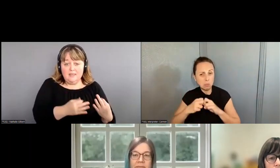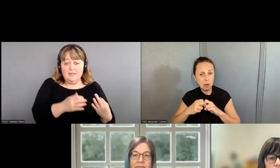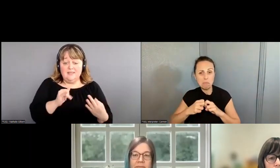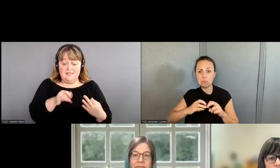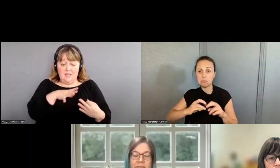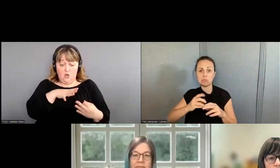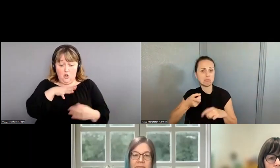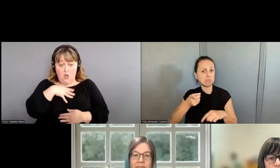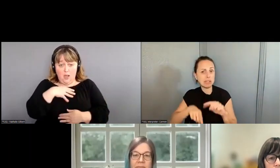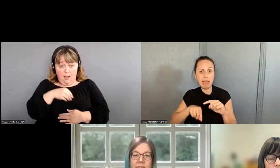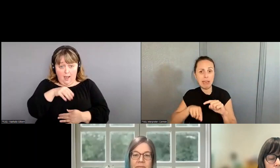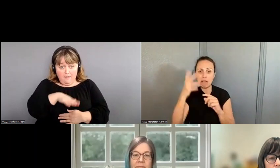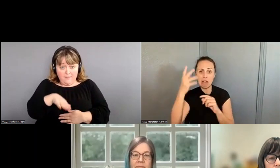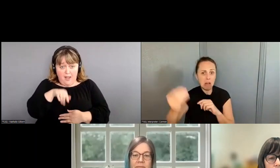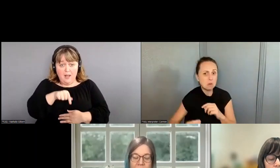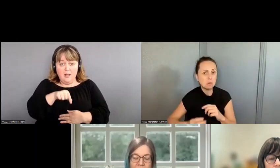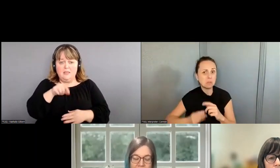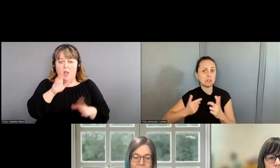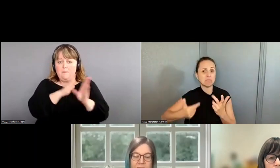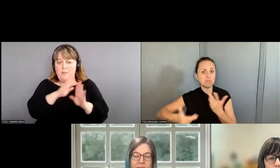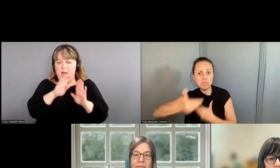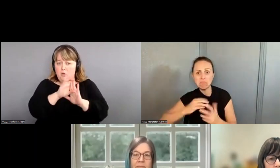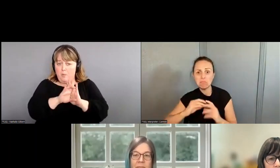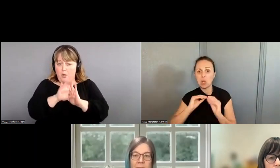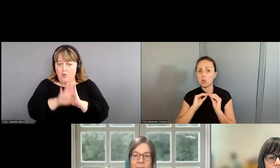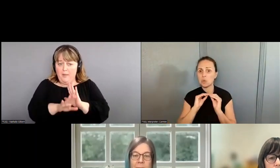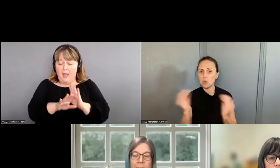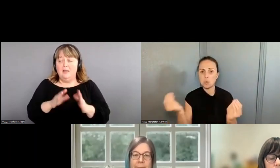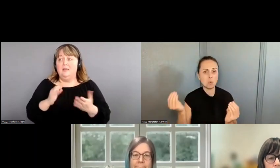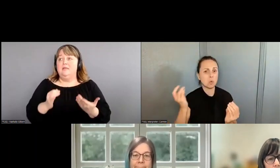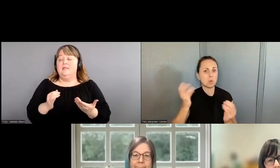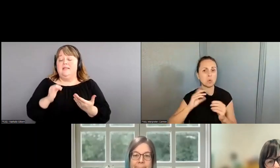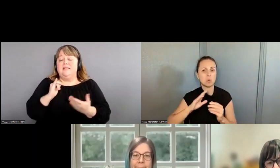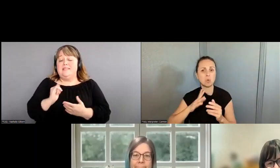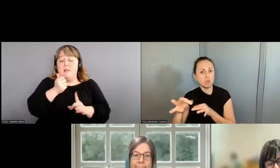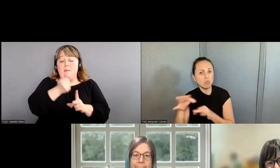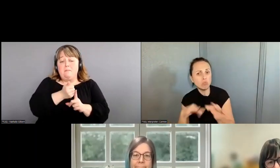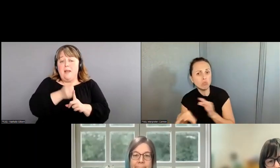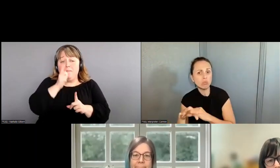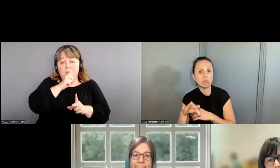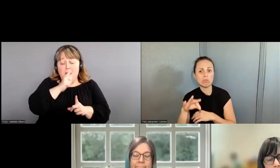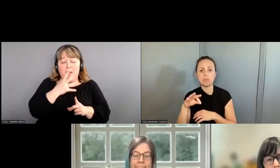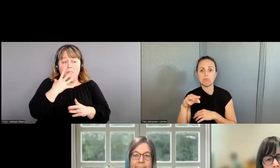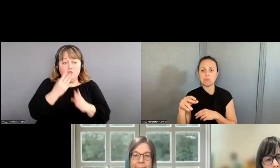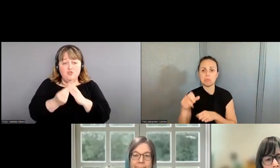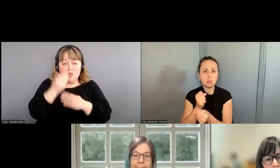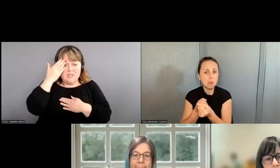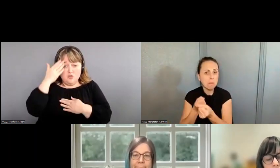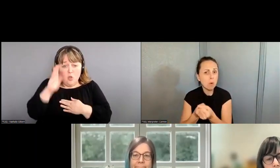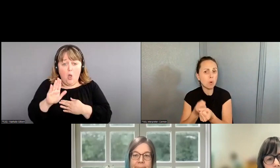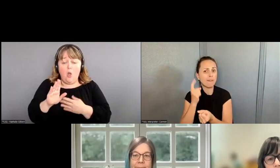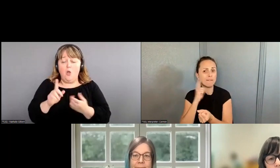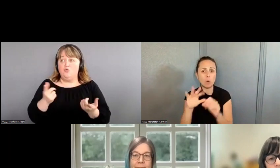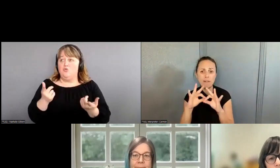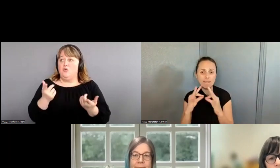not being able to get out and not getting any relief for the